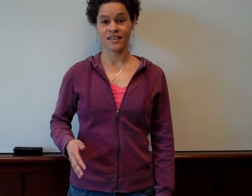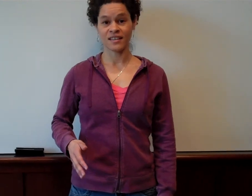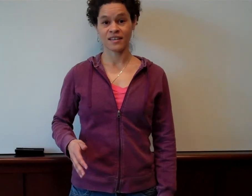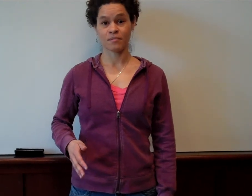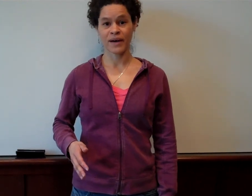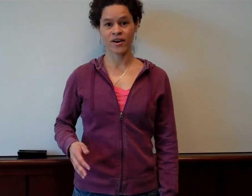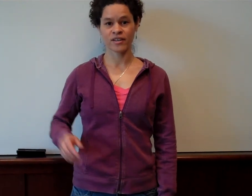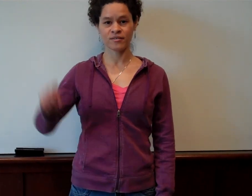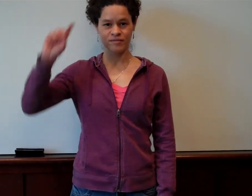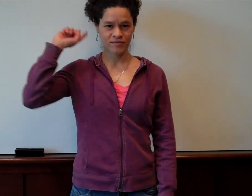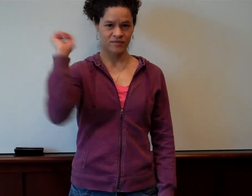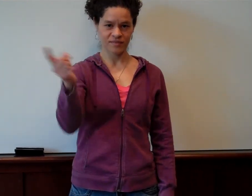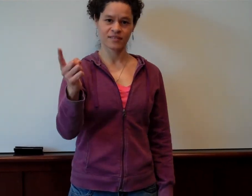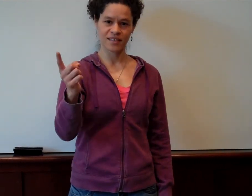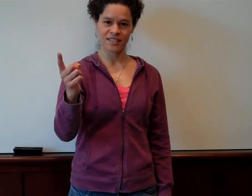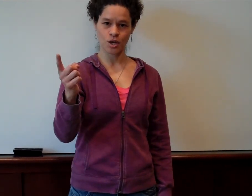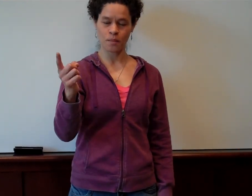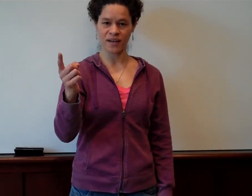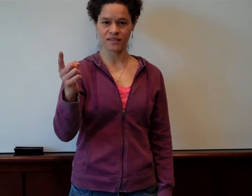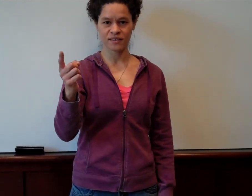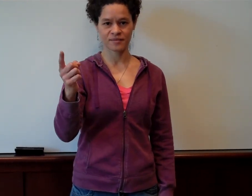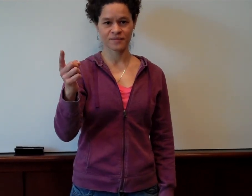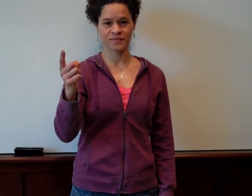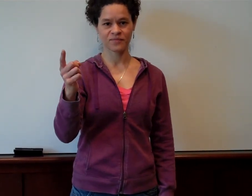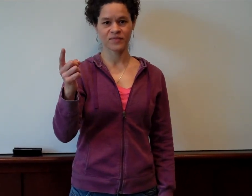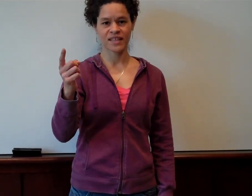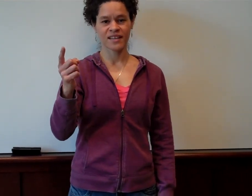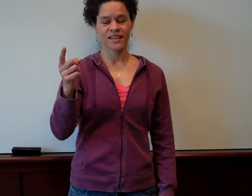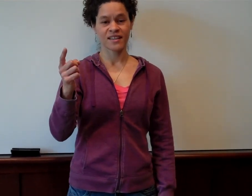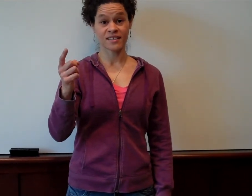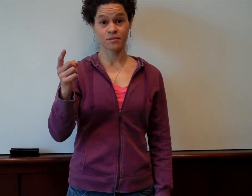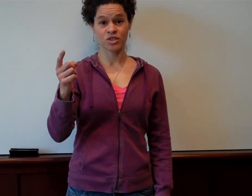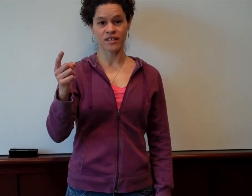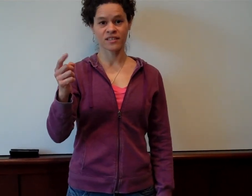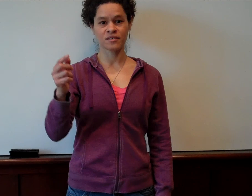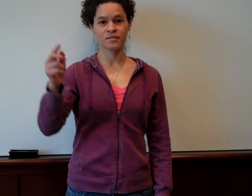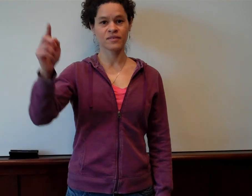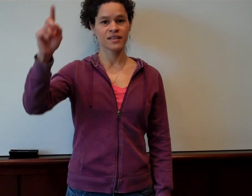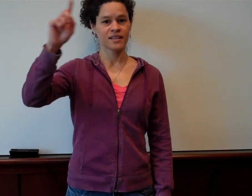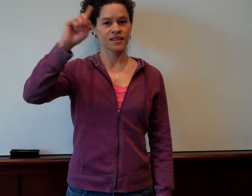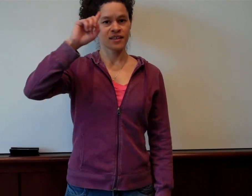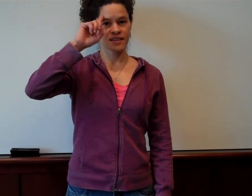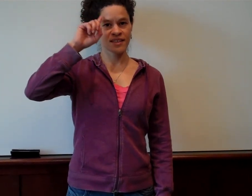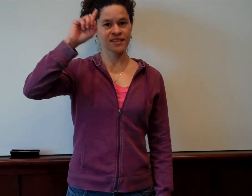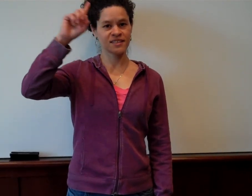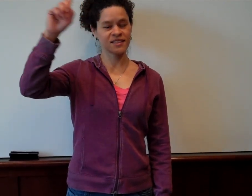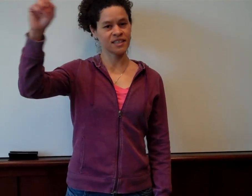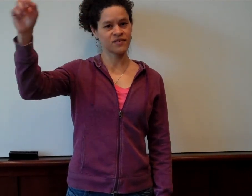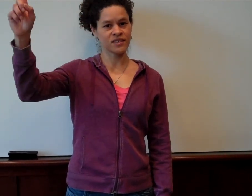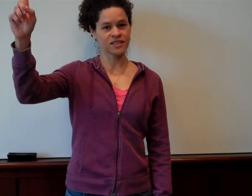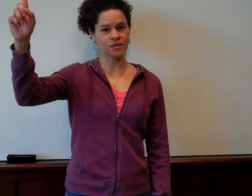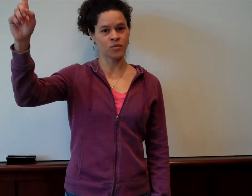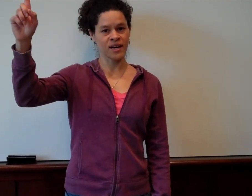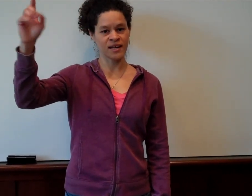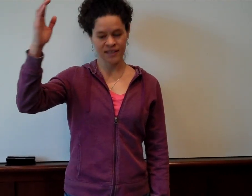The imperative is a command. The subjunctive is conceived in some way. It's